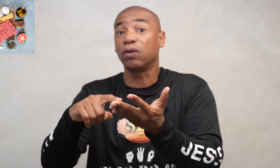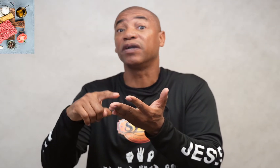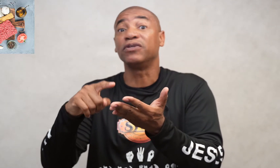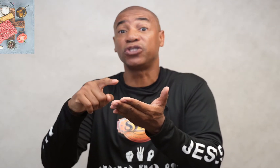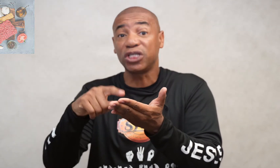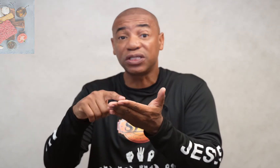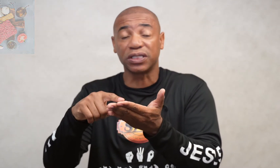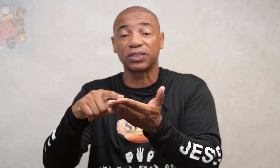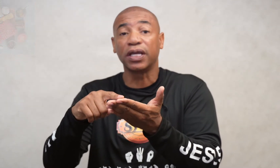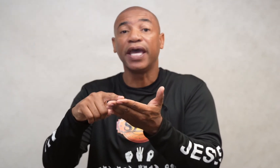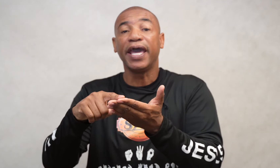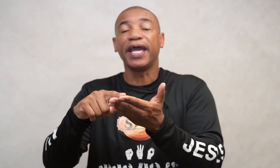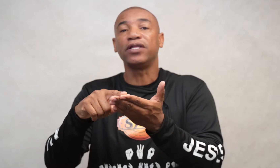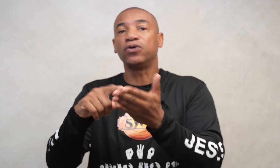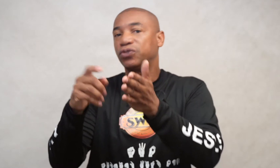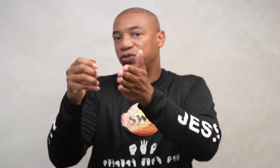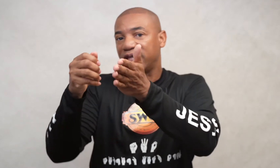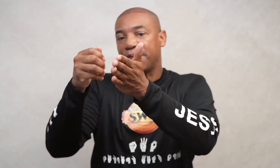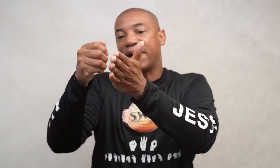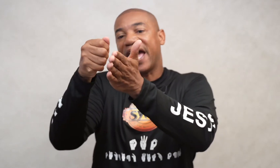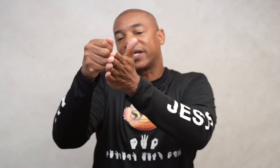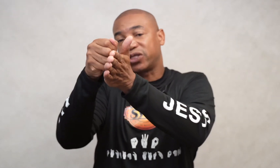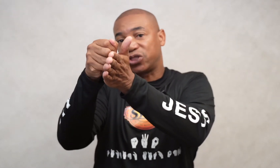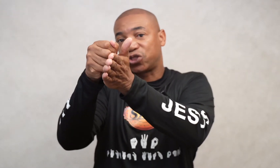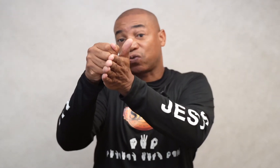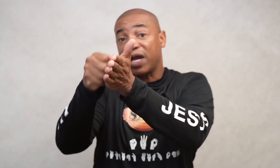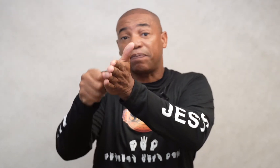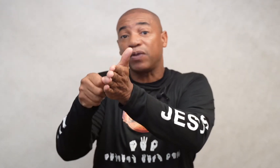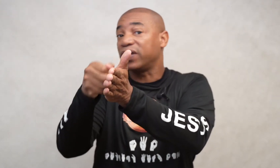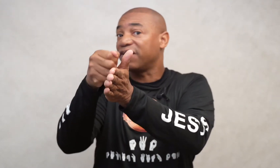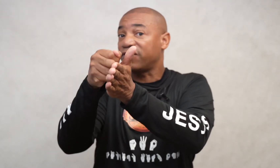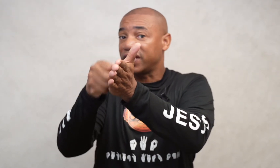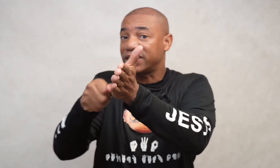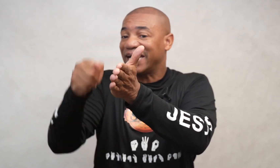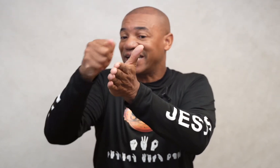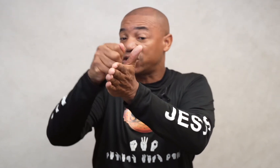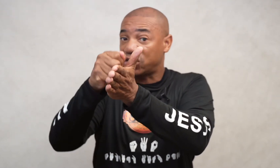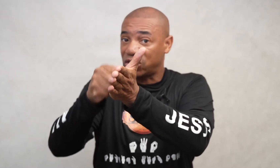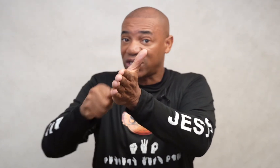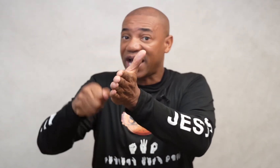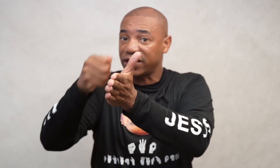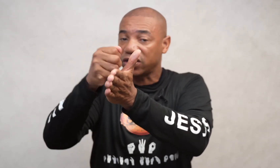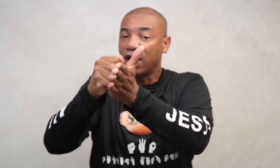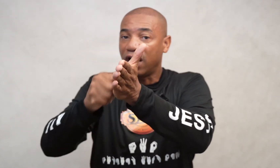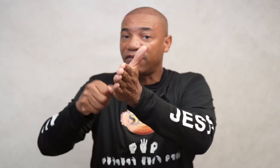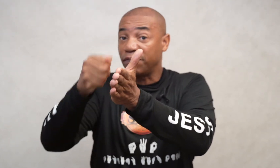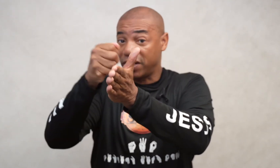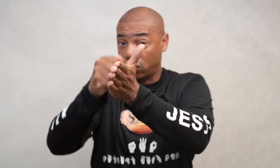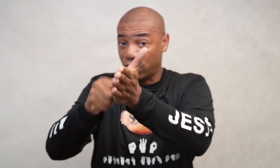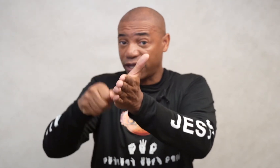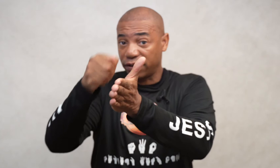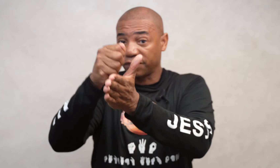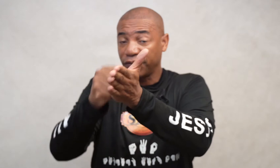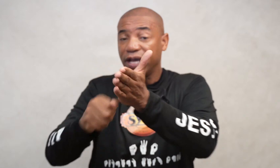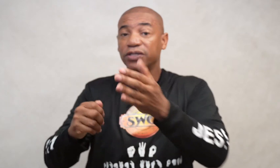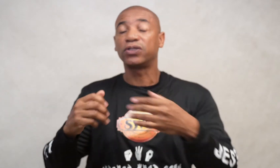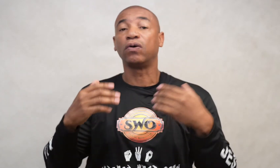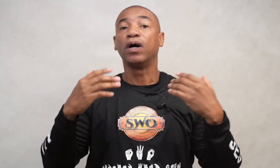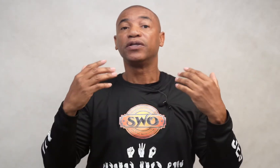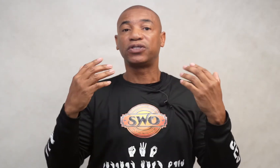even cheeses. And you'll do that by actually scraping whatever it is against the sides of the metal grater. So to